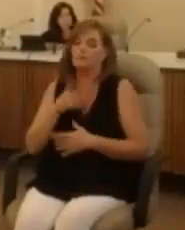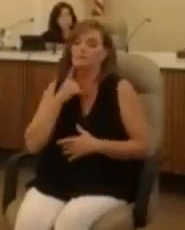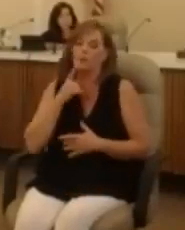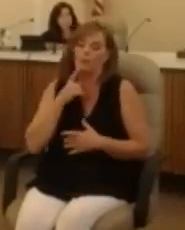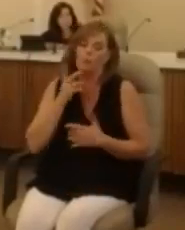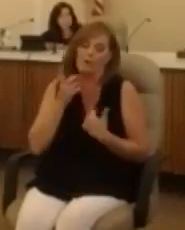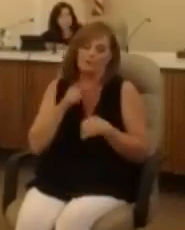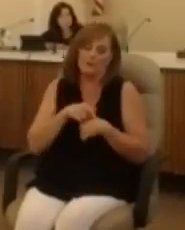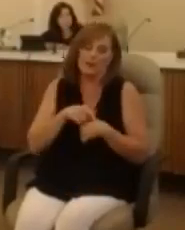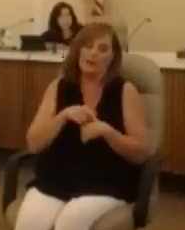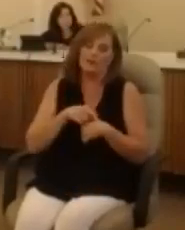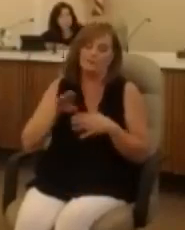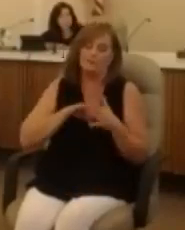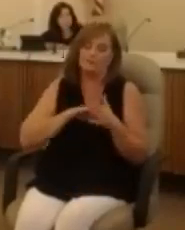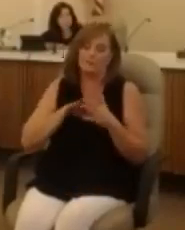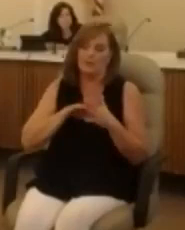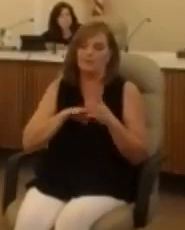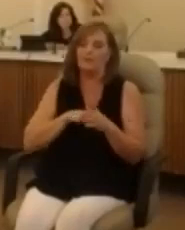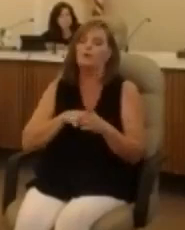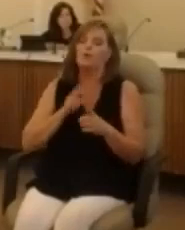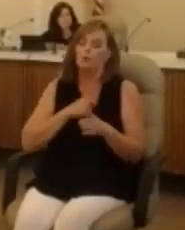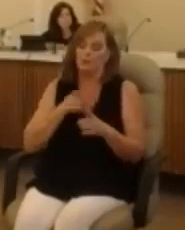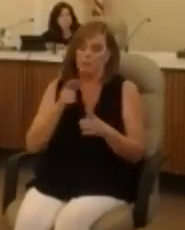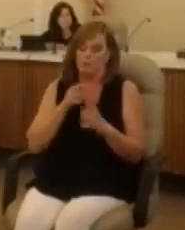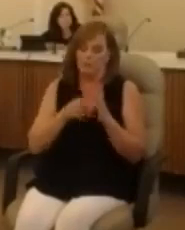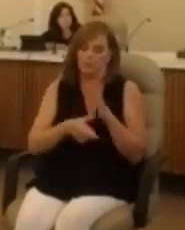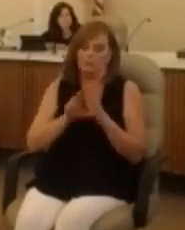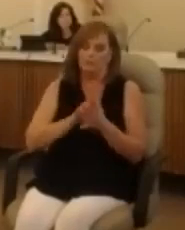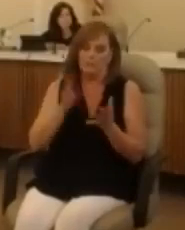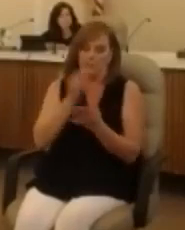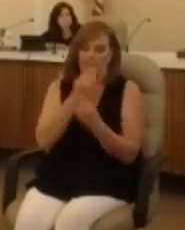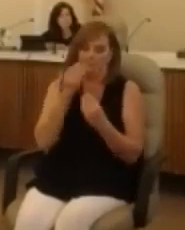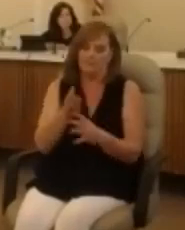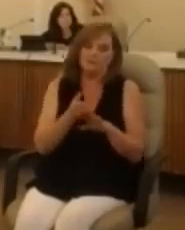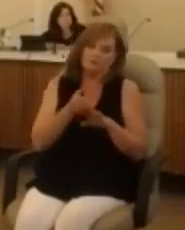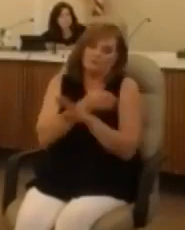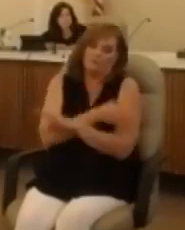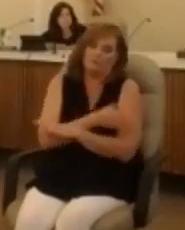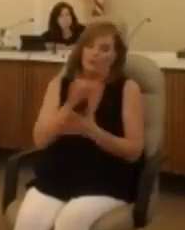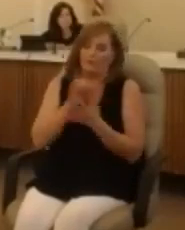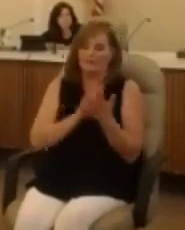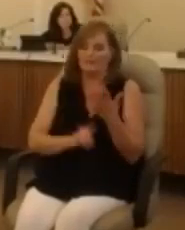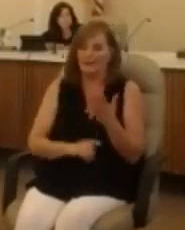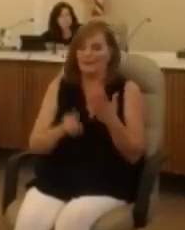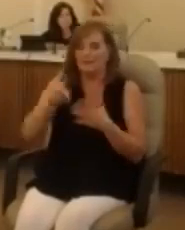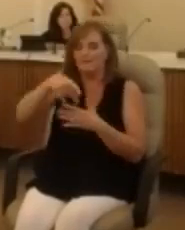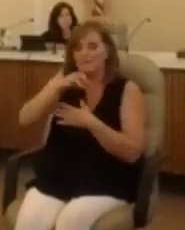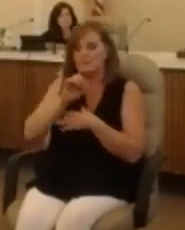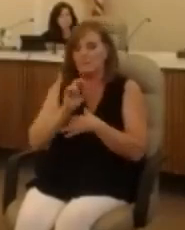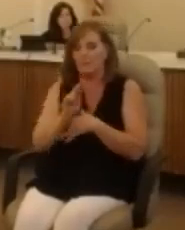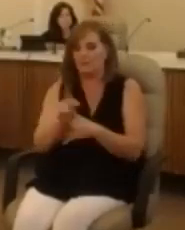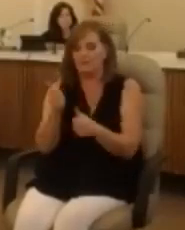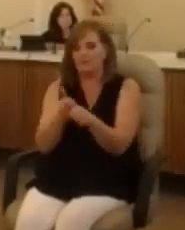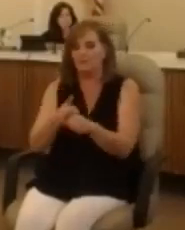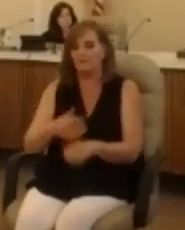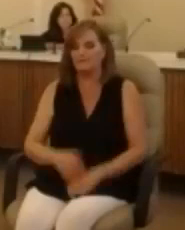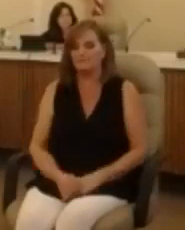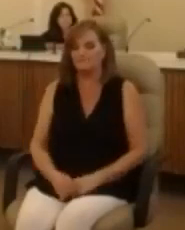stuff, this information is reviewed prior to the design of that park. As we talked about,